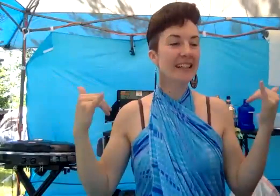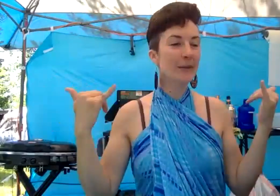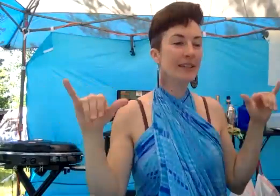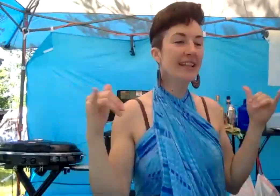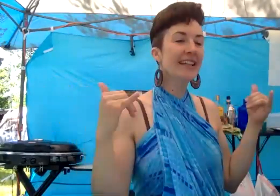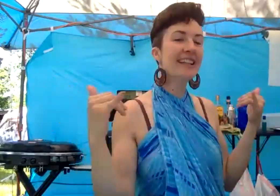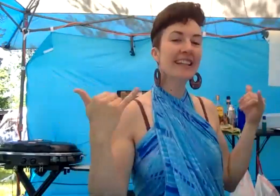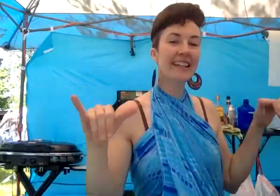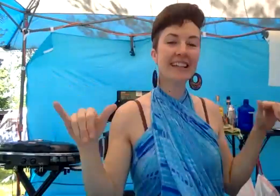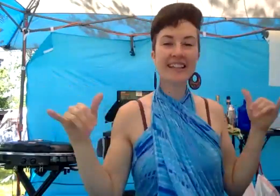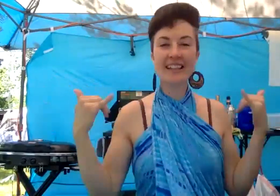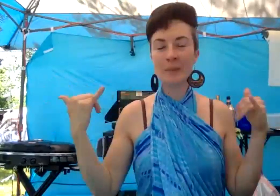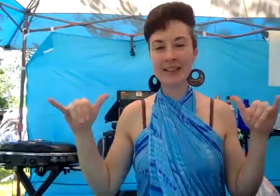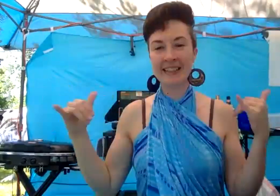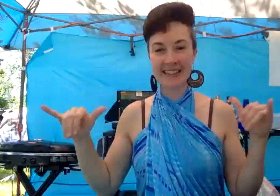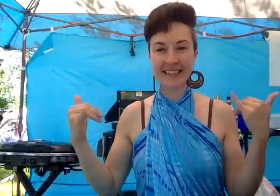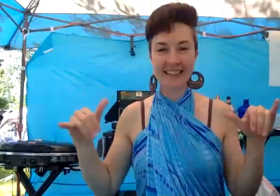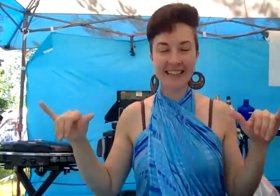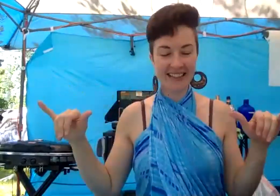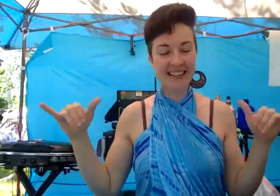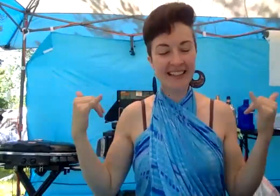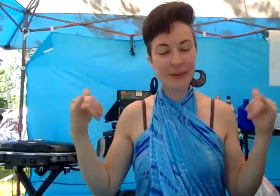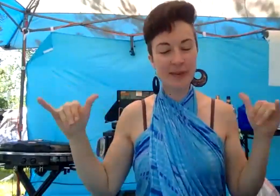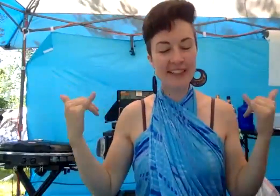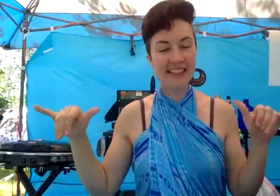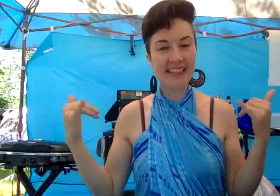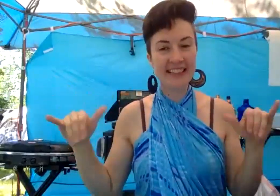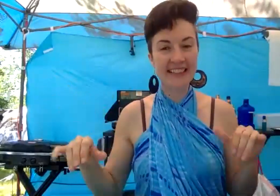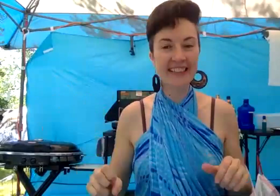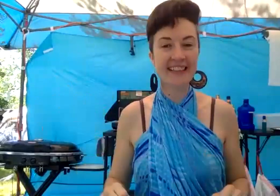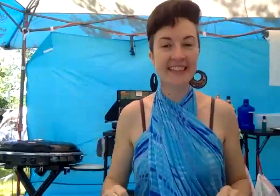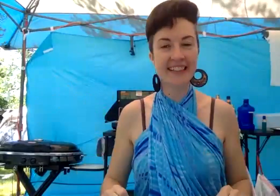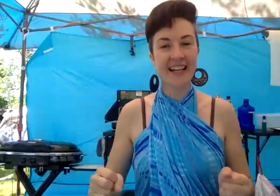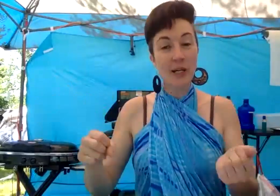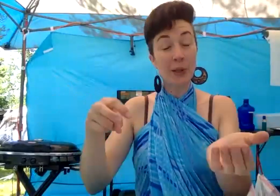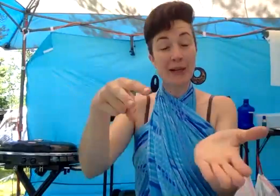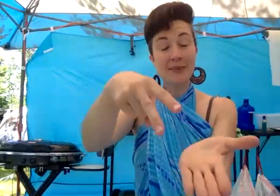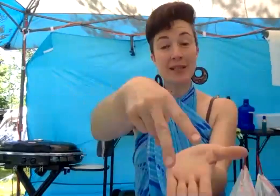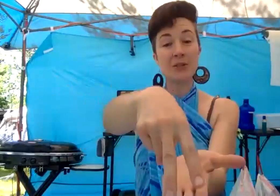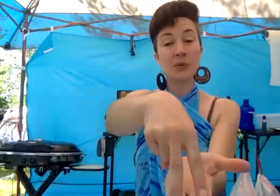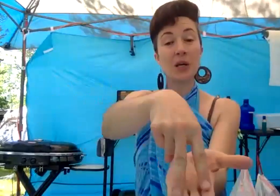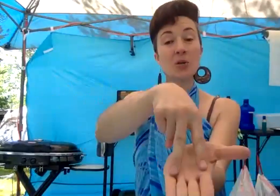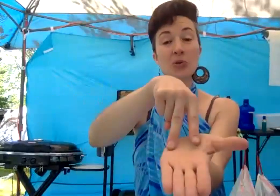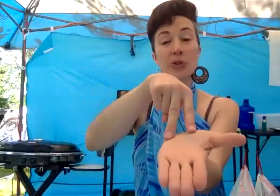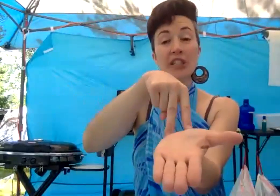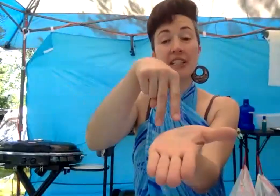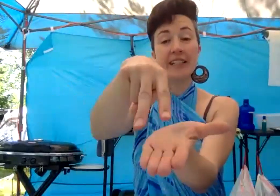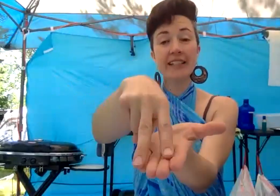Play, play, play, play. Or we might want to